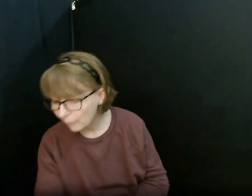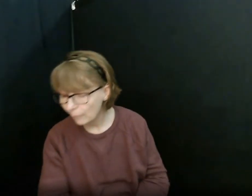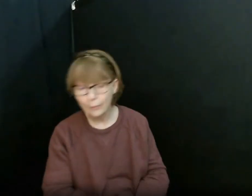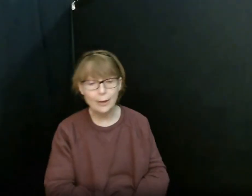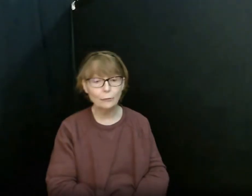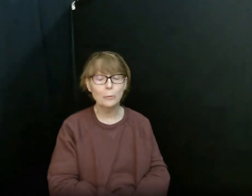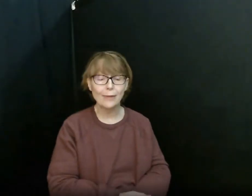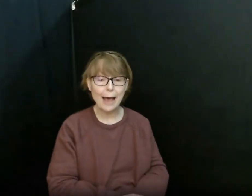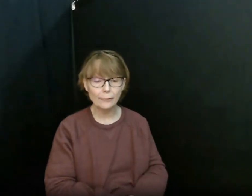The next word was ask.